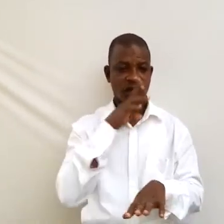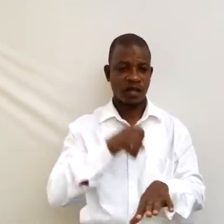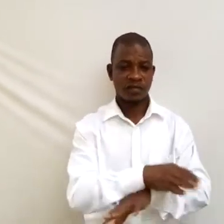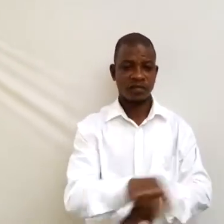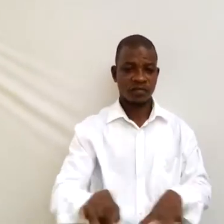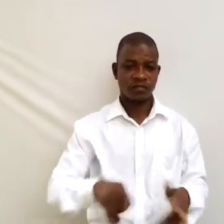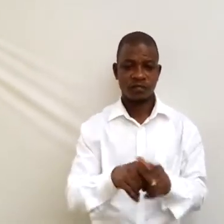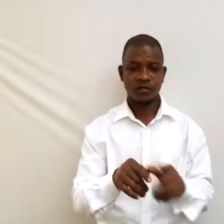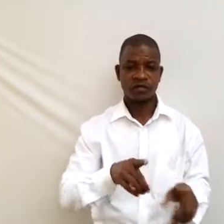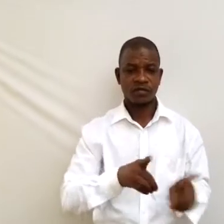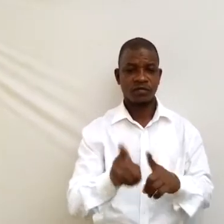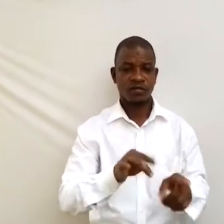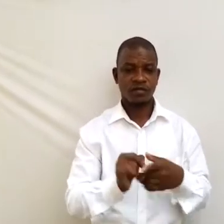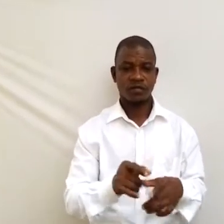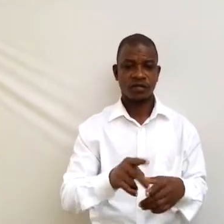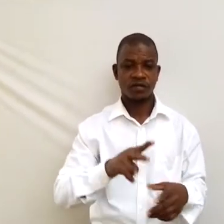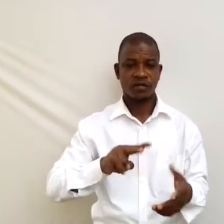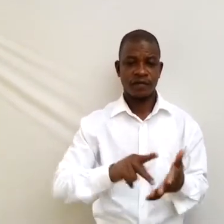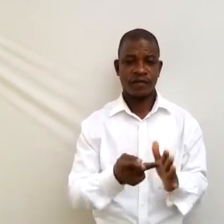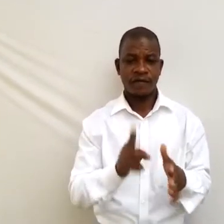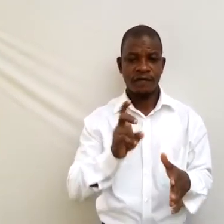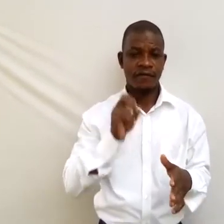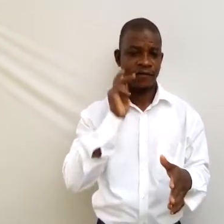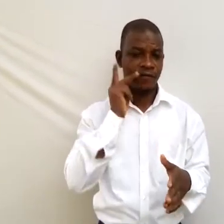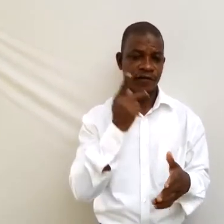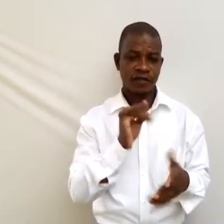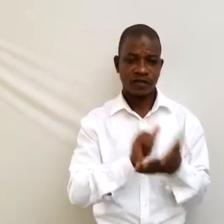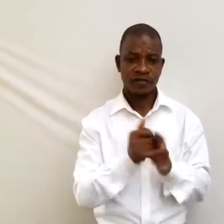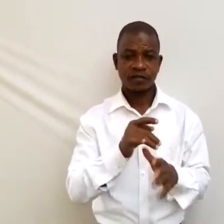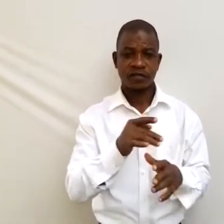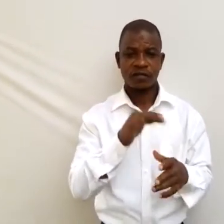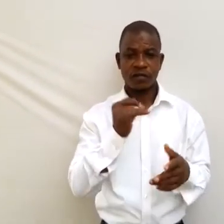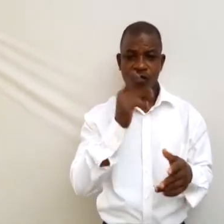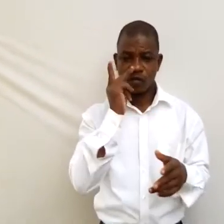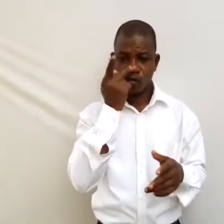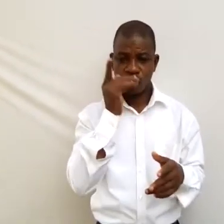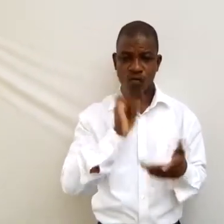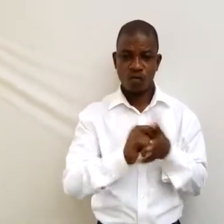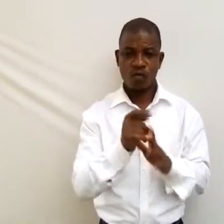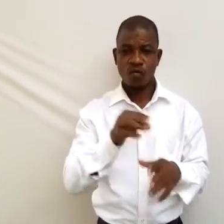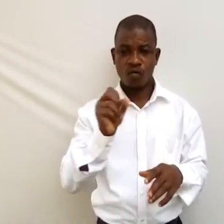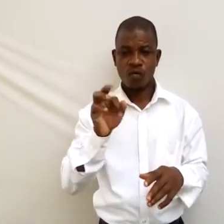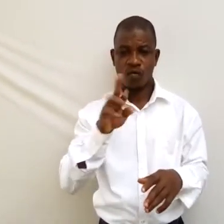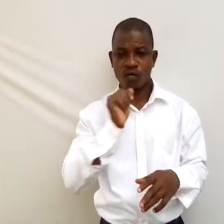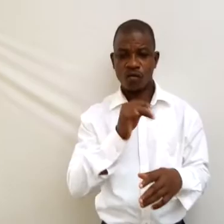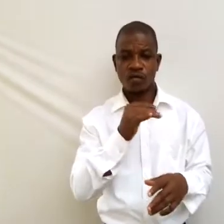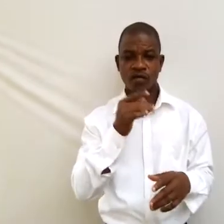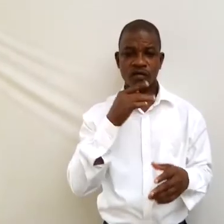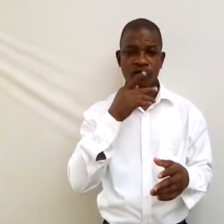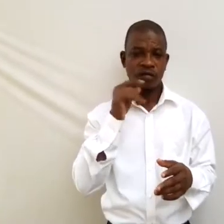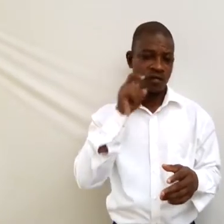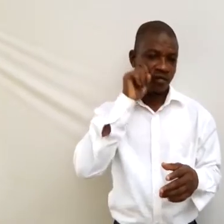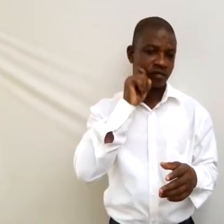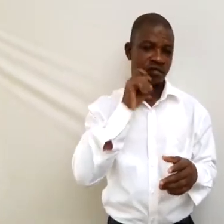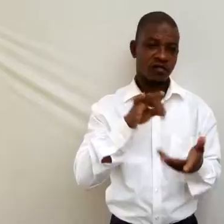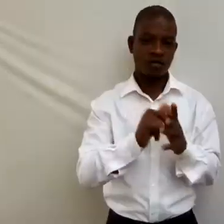during vaginal, anal, or oral sex, or during genital